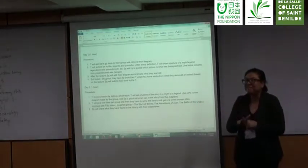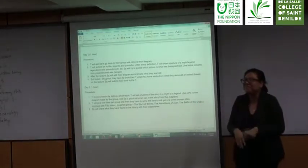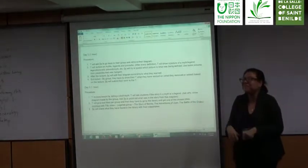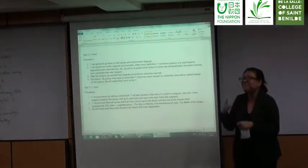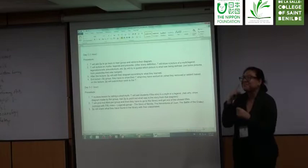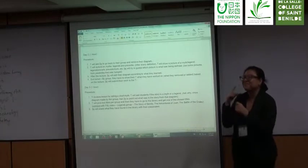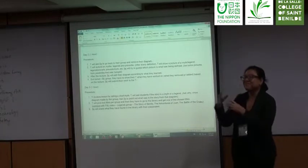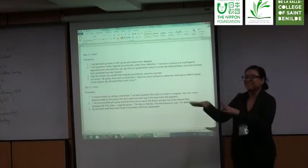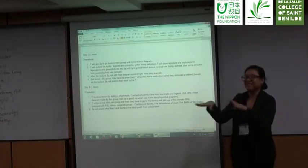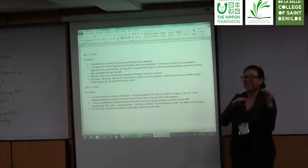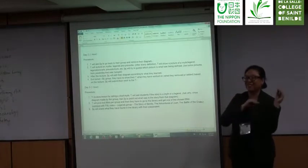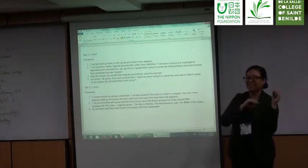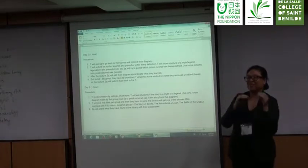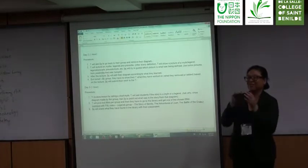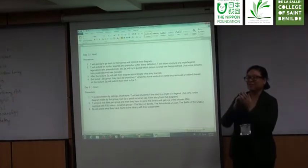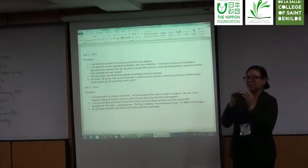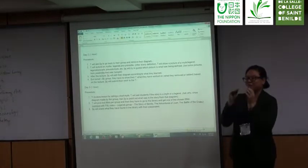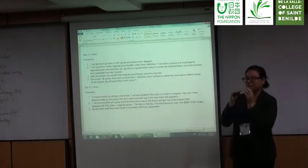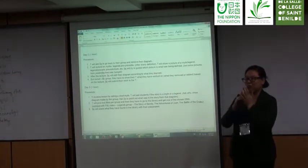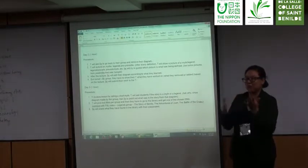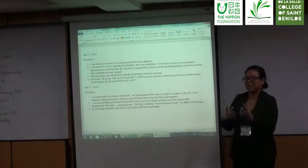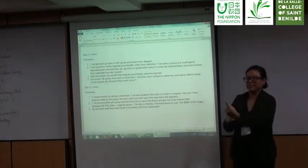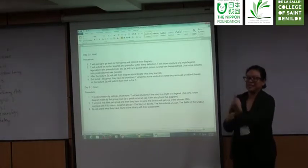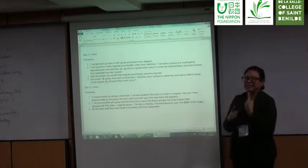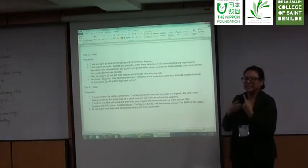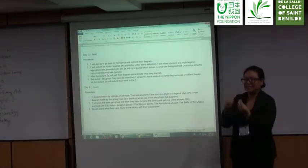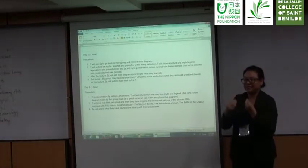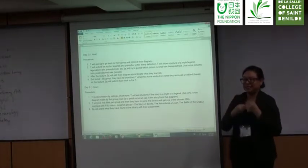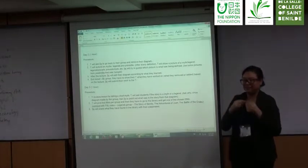next lesson.